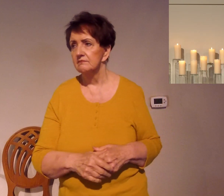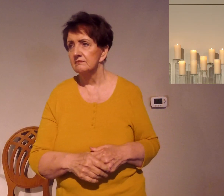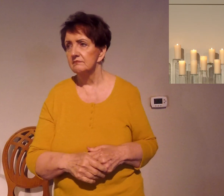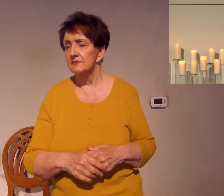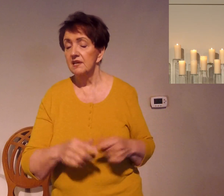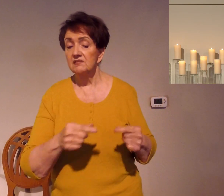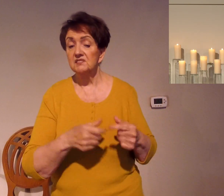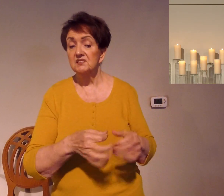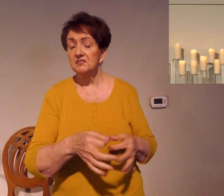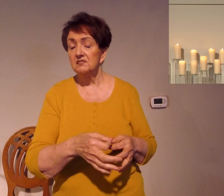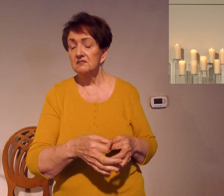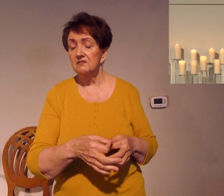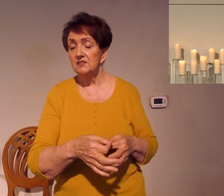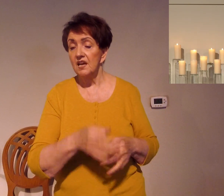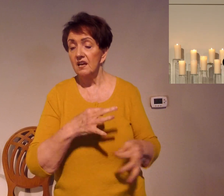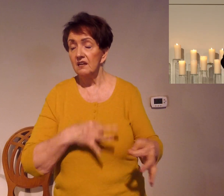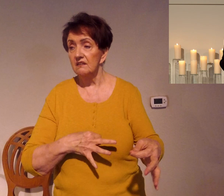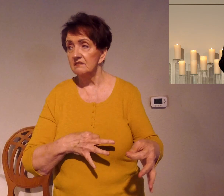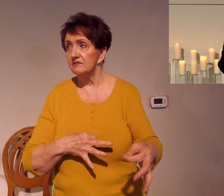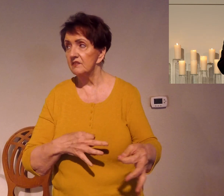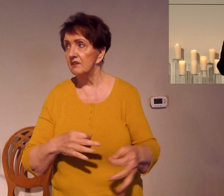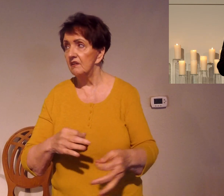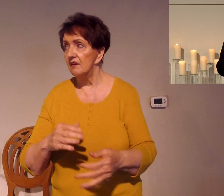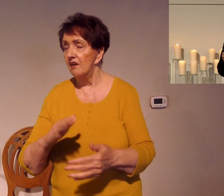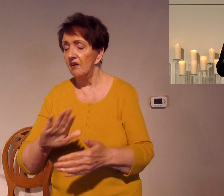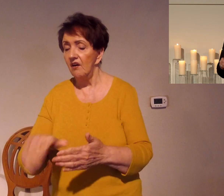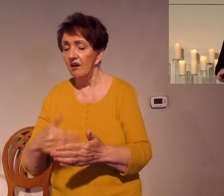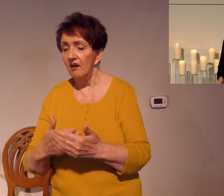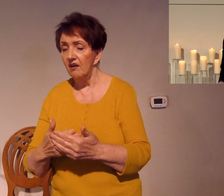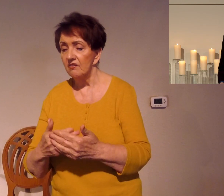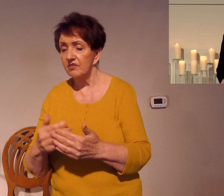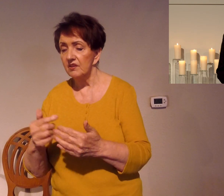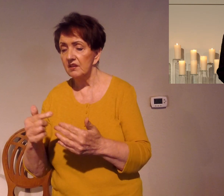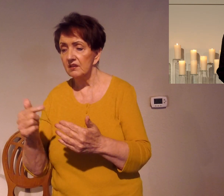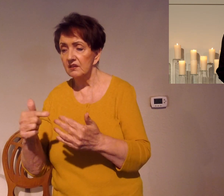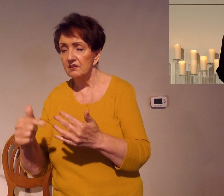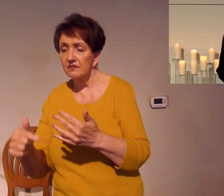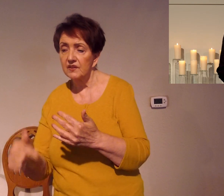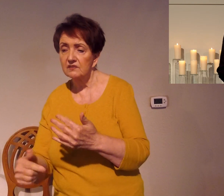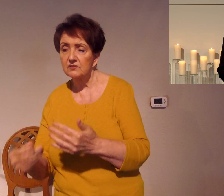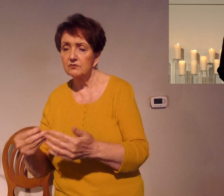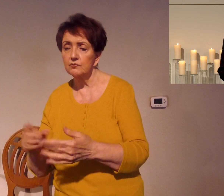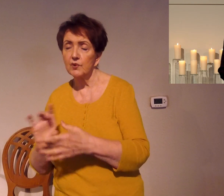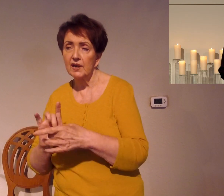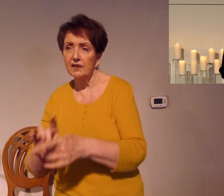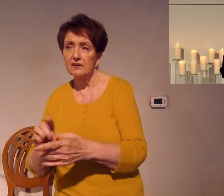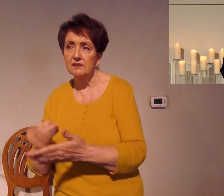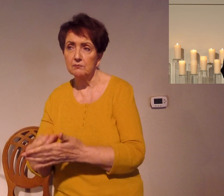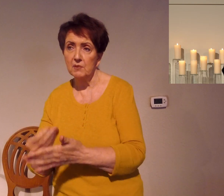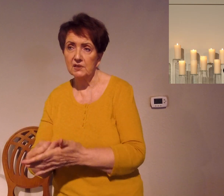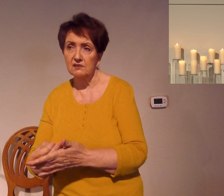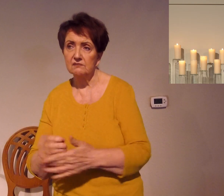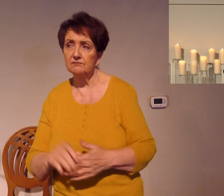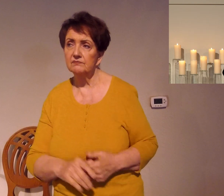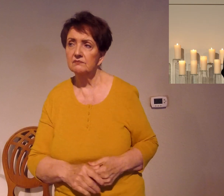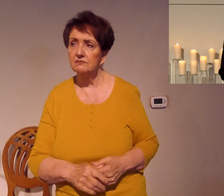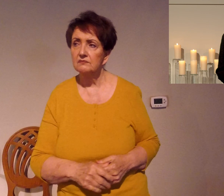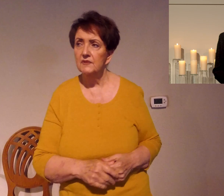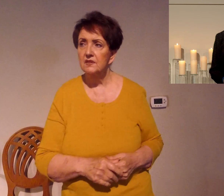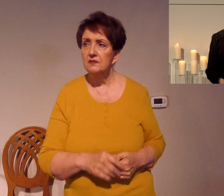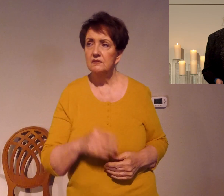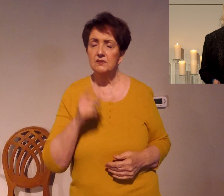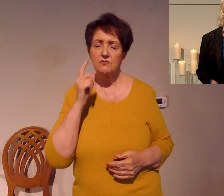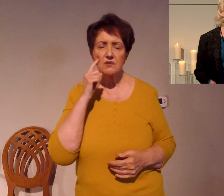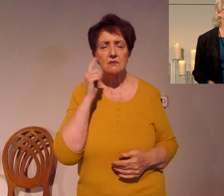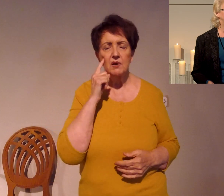opposed to all the little pieces having to do with money? So thinking about the